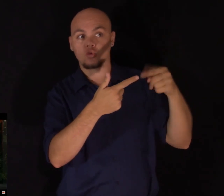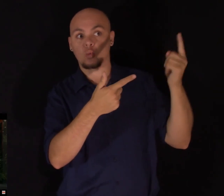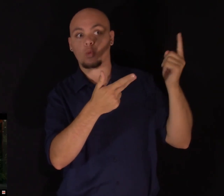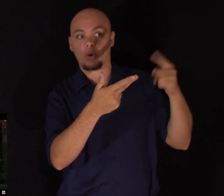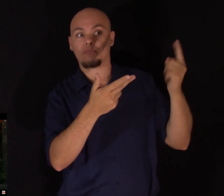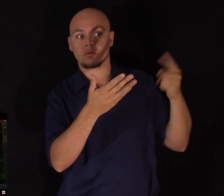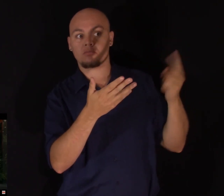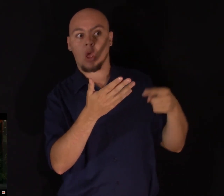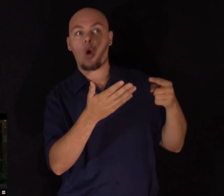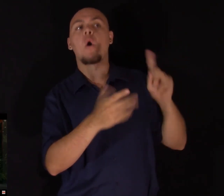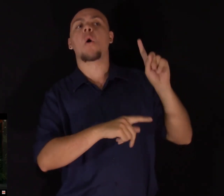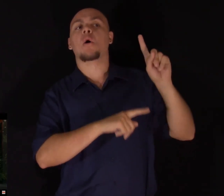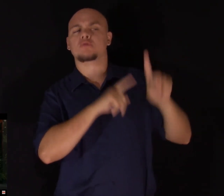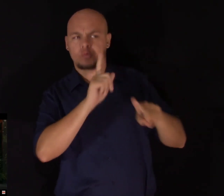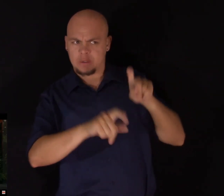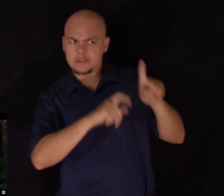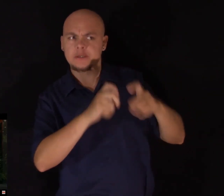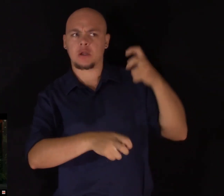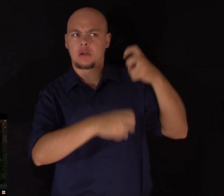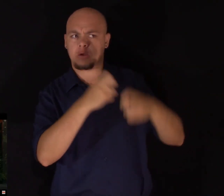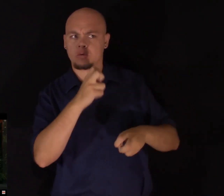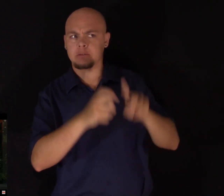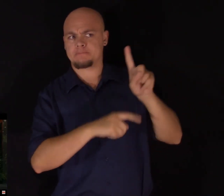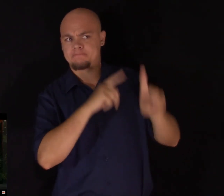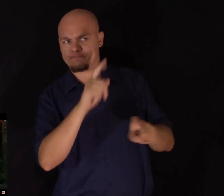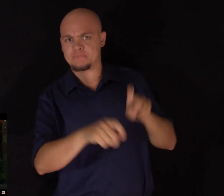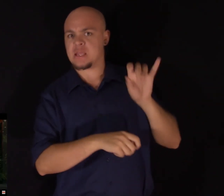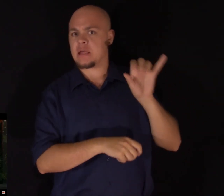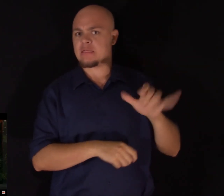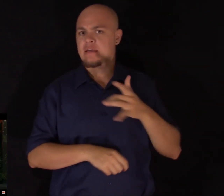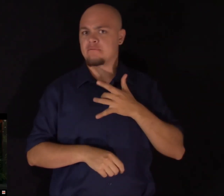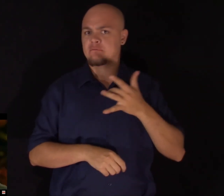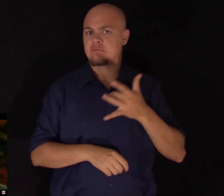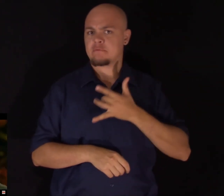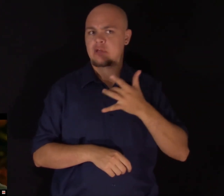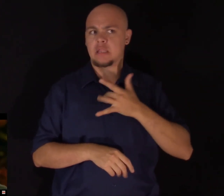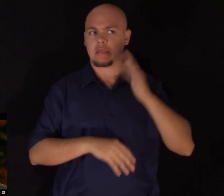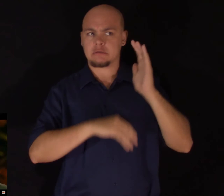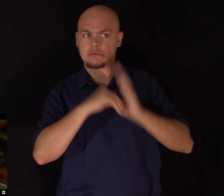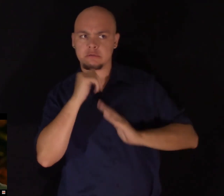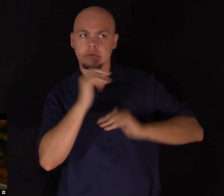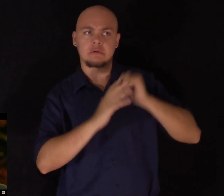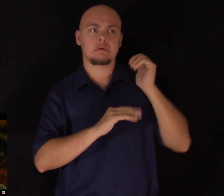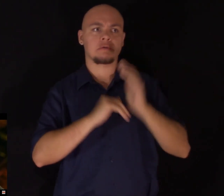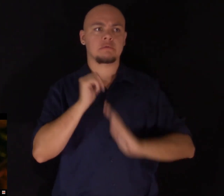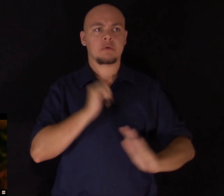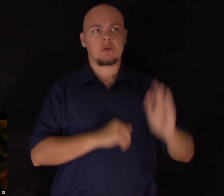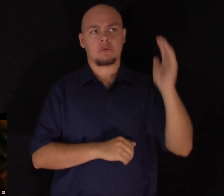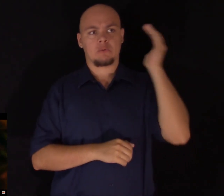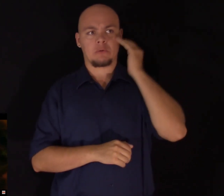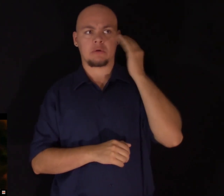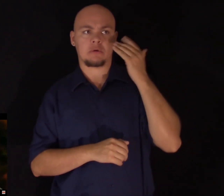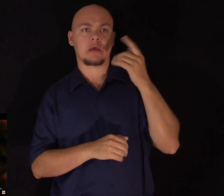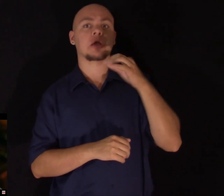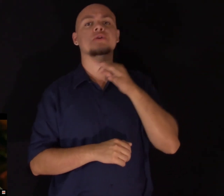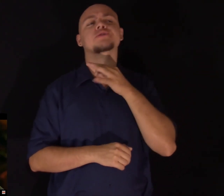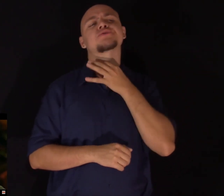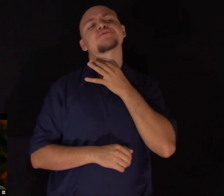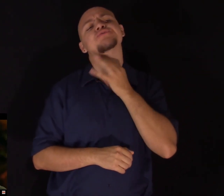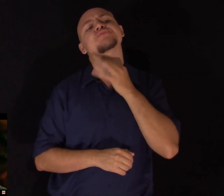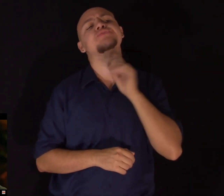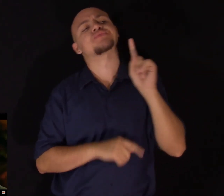listen, probe, ask some hard questions, get out of that very comfortable mode of knowing, walk into curiosity mode, ask